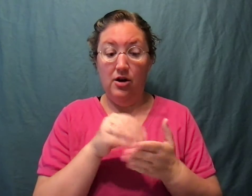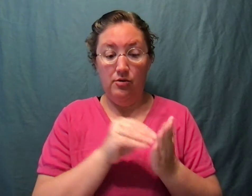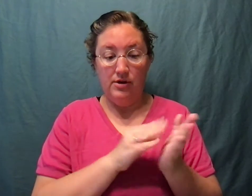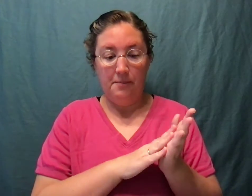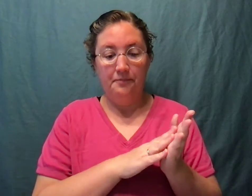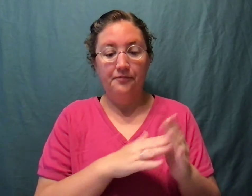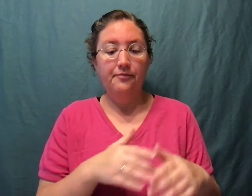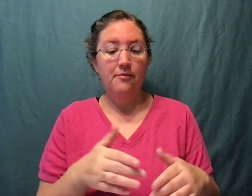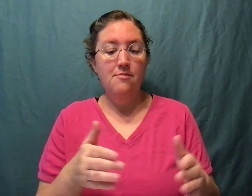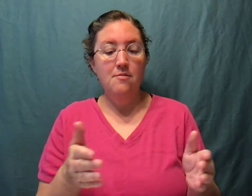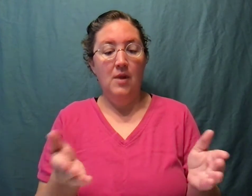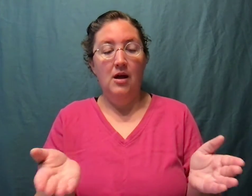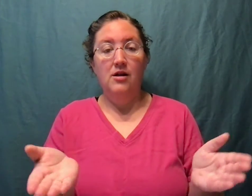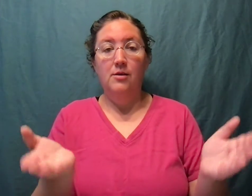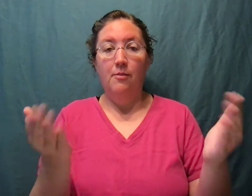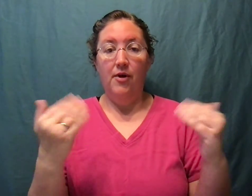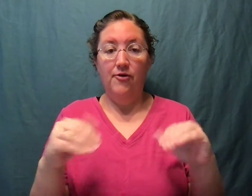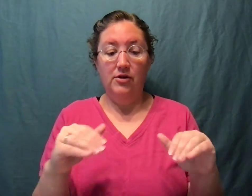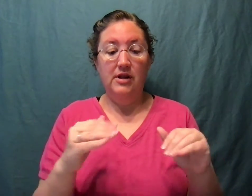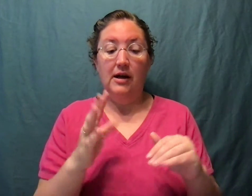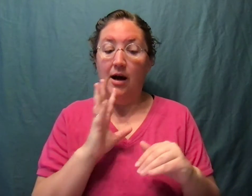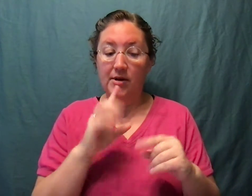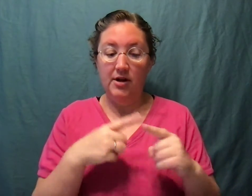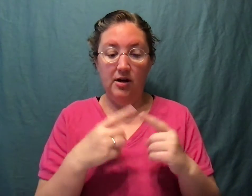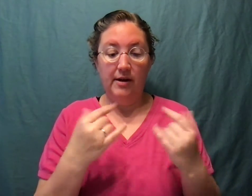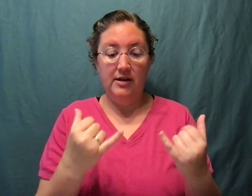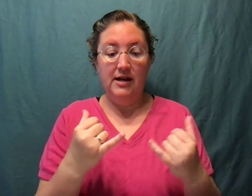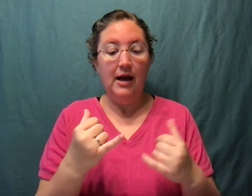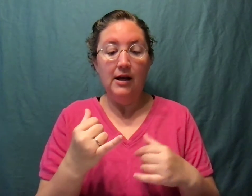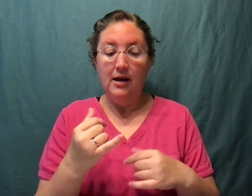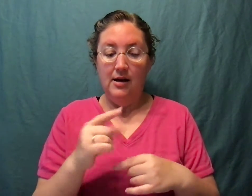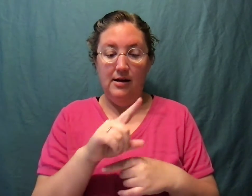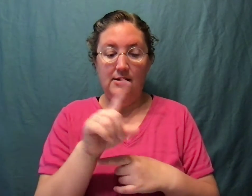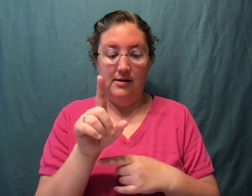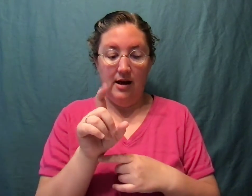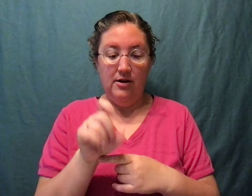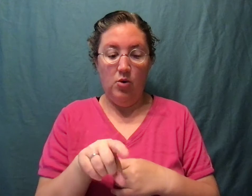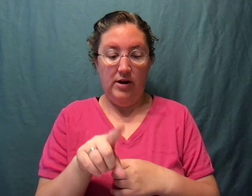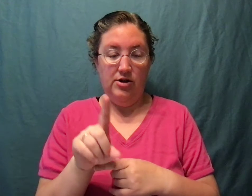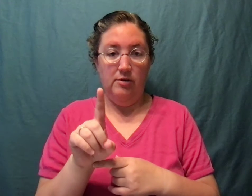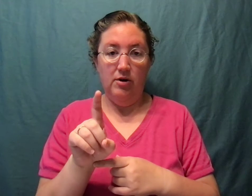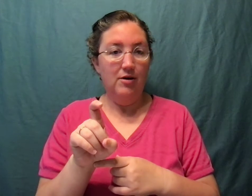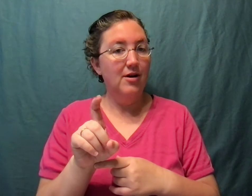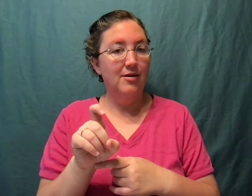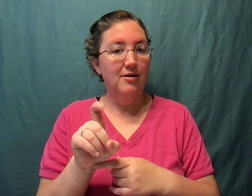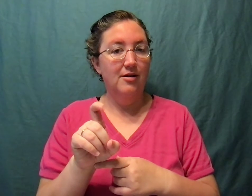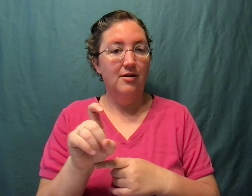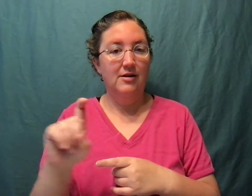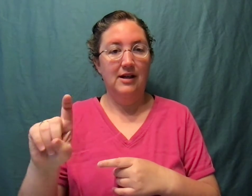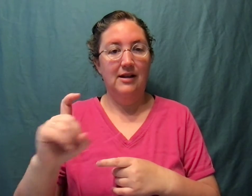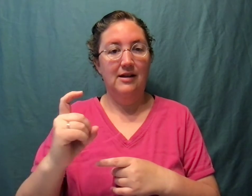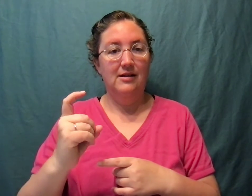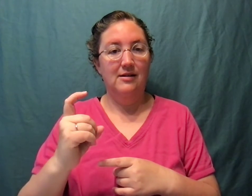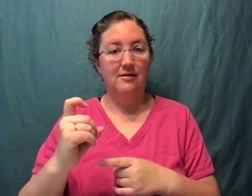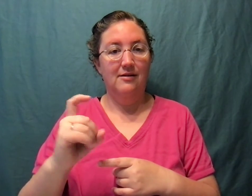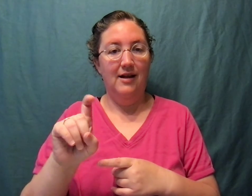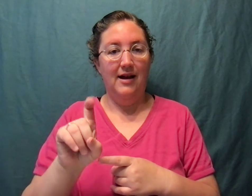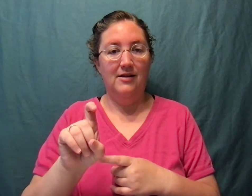notes. The first thing I'm going to talk about today is the signed question mark. Looks like this, little X that